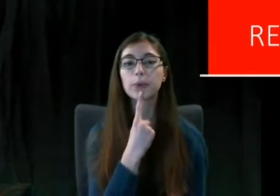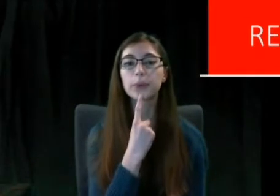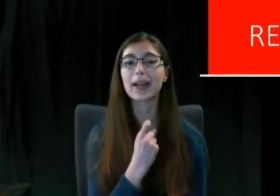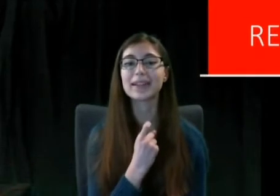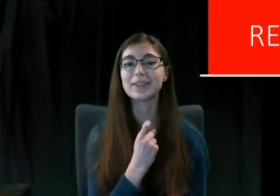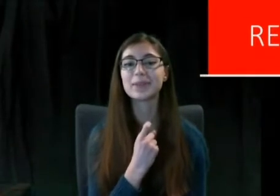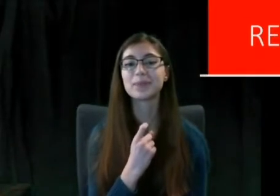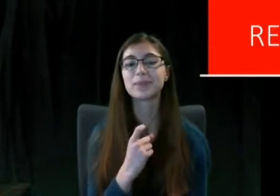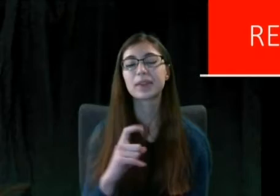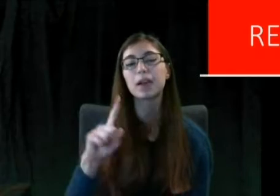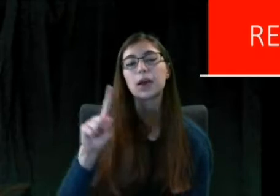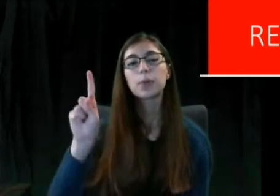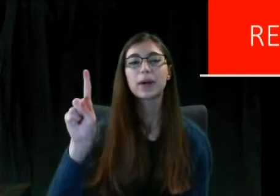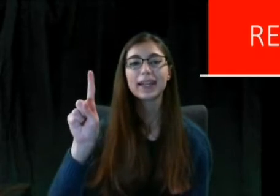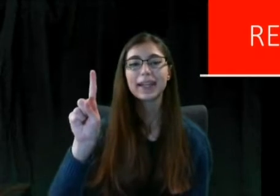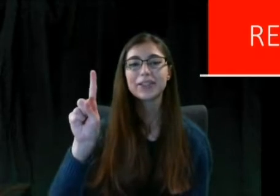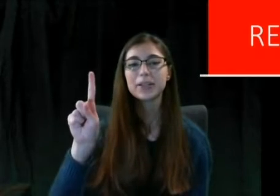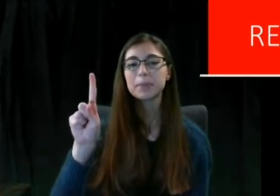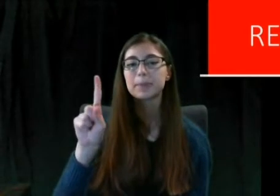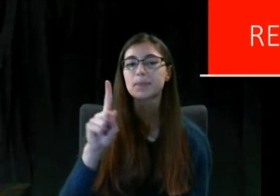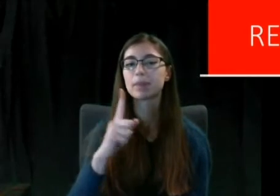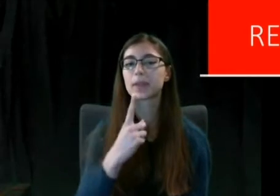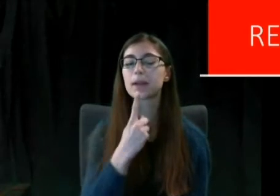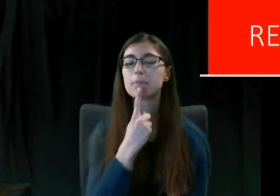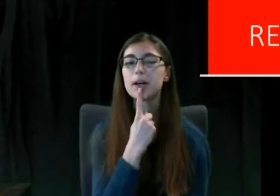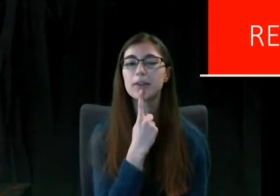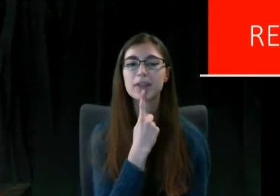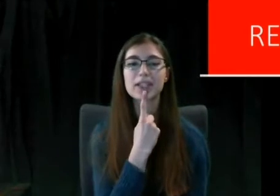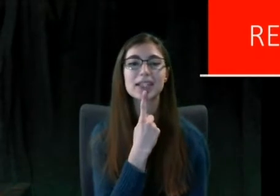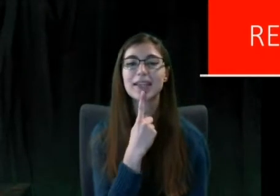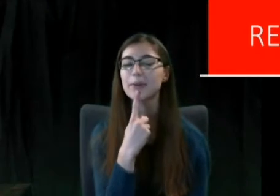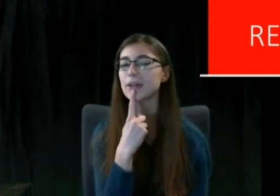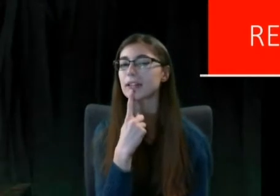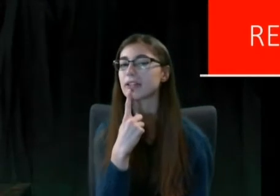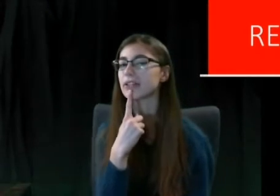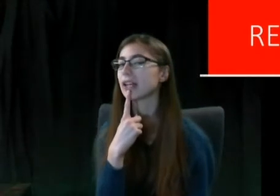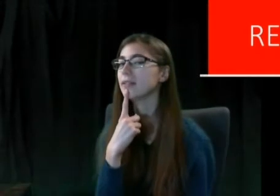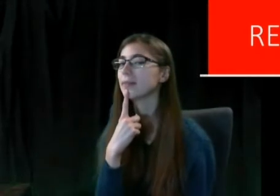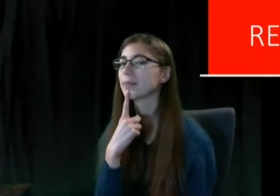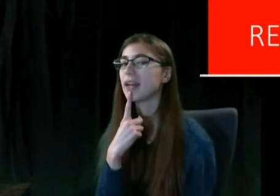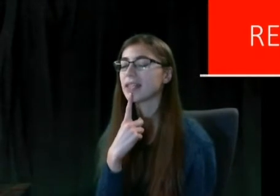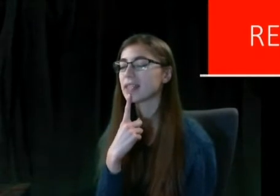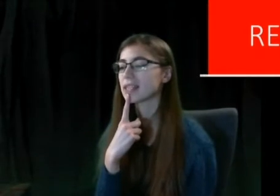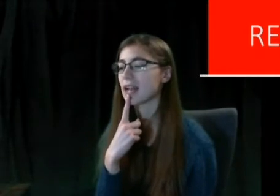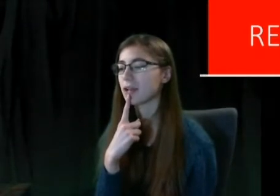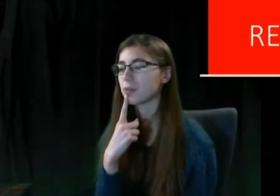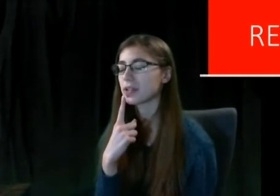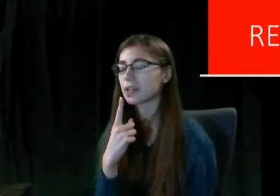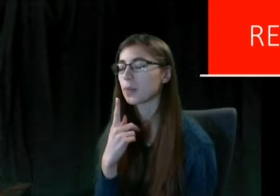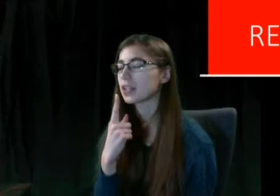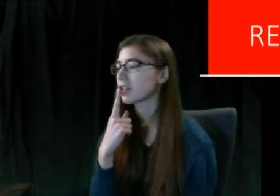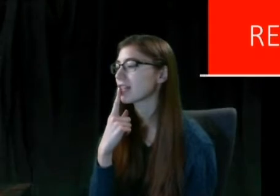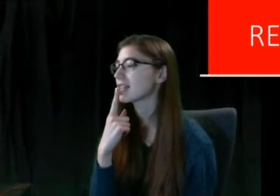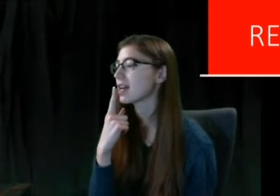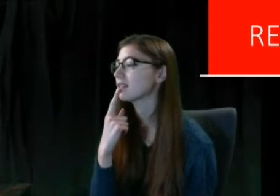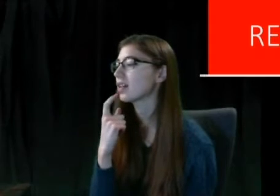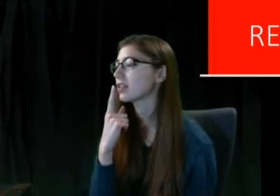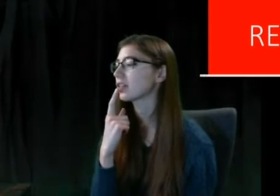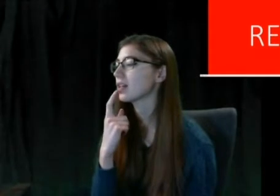Red. 1-hand shape, palm facing you, on your chin. This sign was originally signed on your lips,